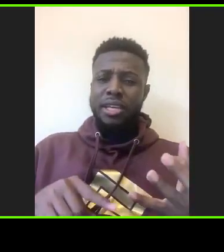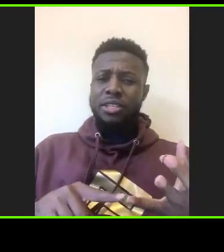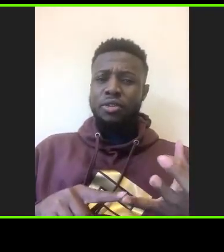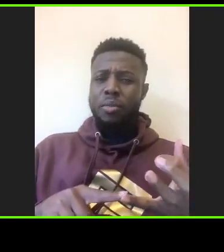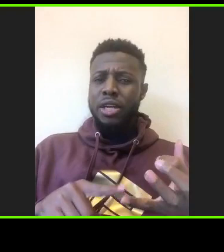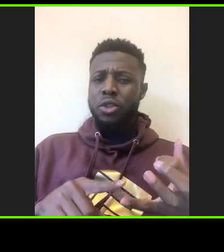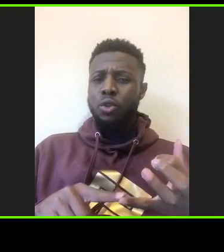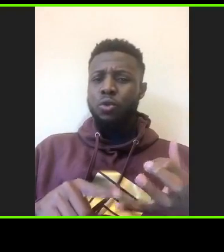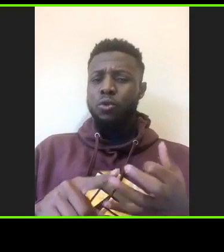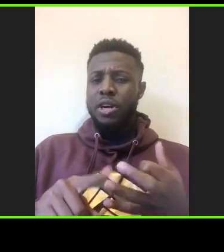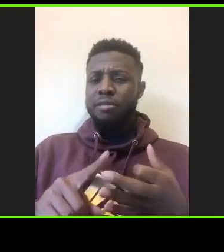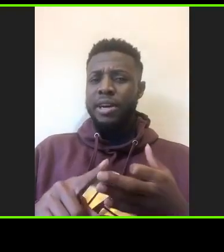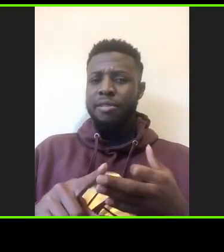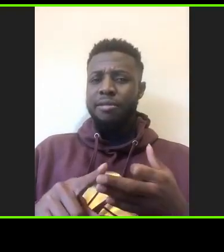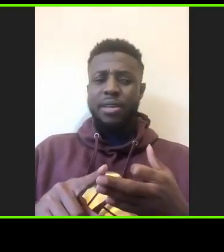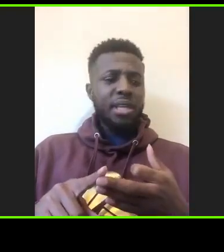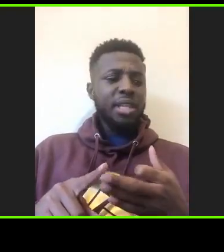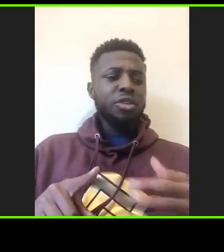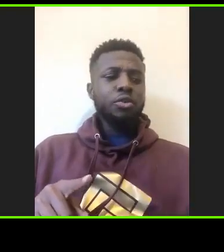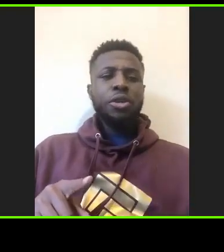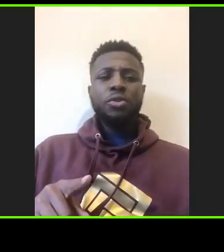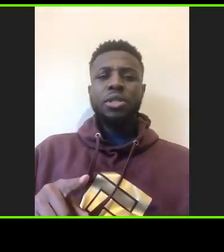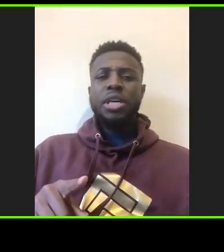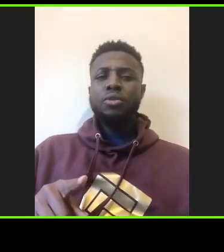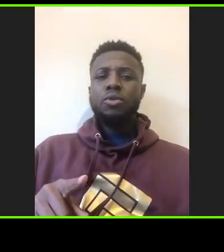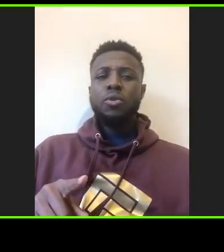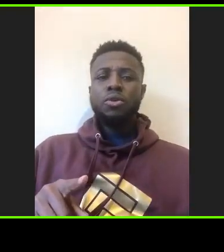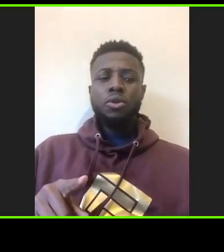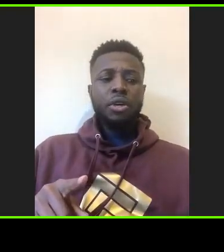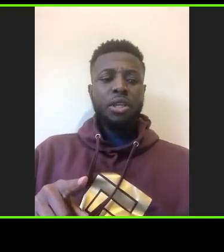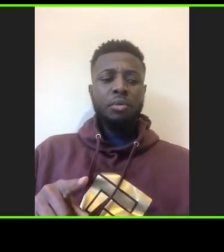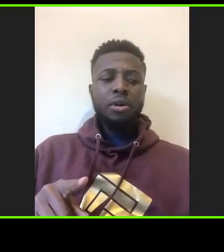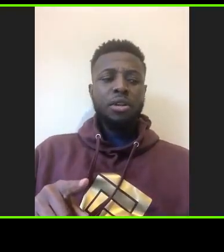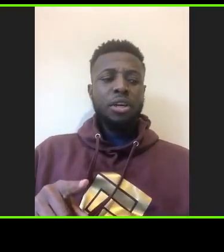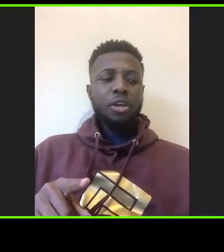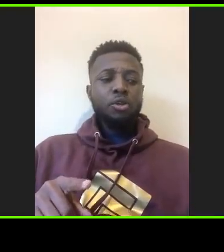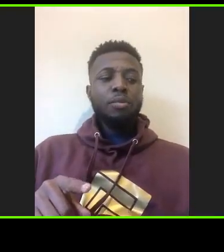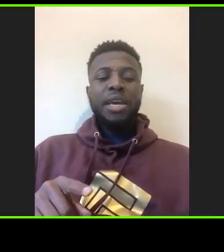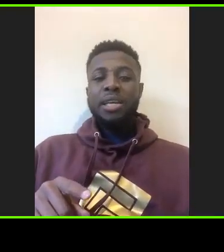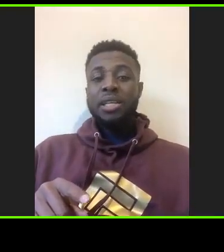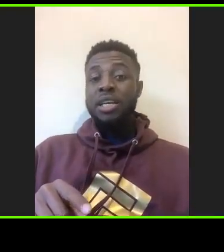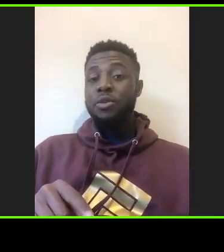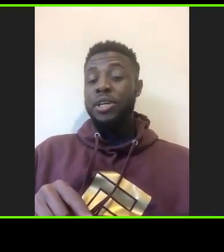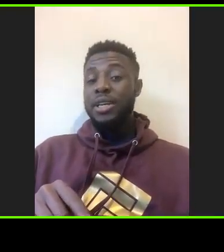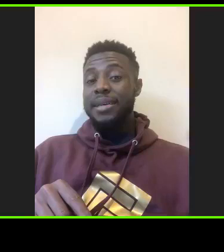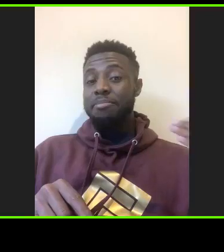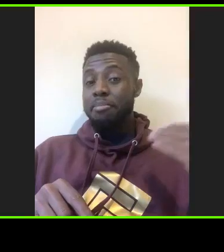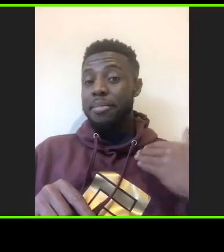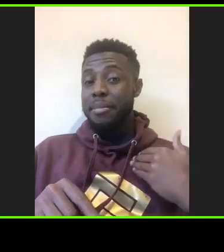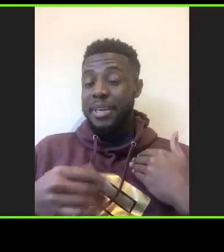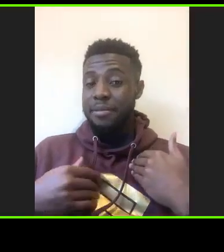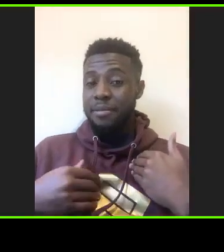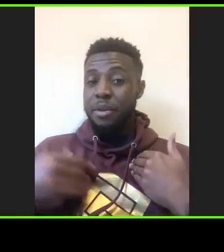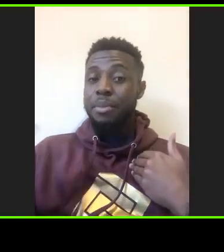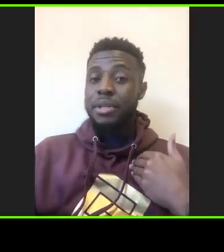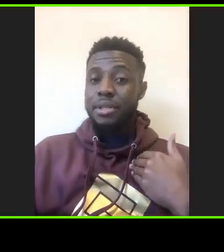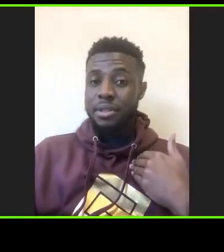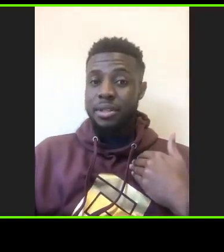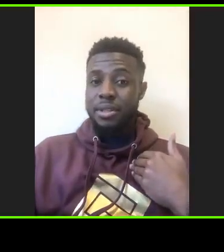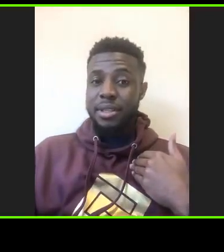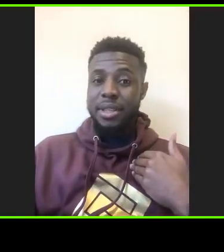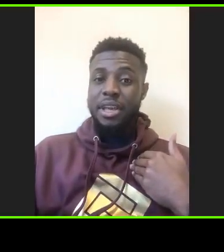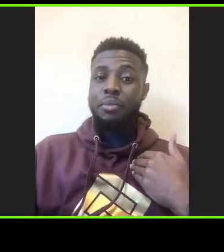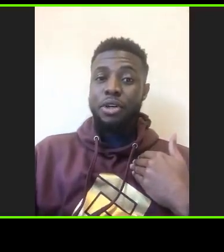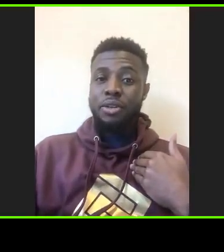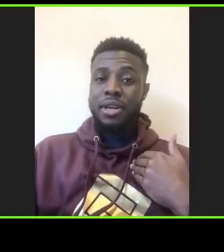write SDG number 2, 4, and 5, they're just going to see that you don't know what you're talking about. So my essay has already given the